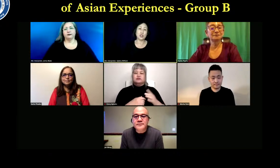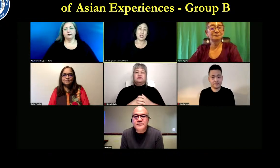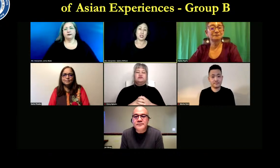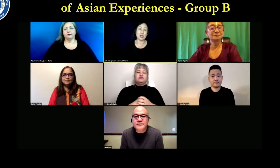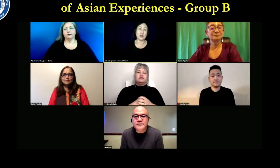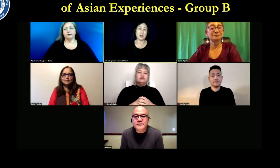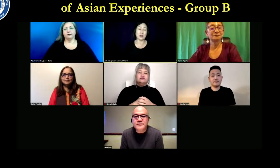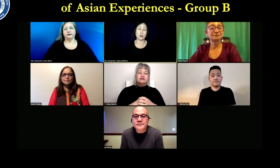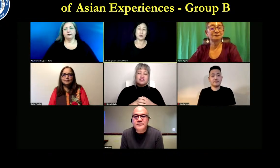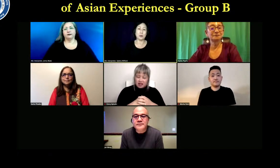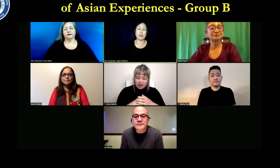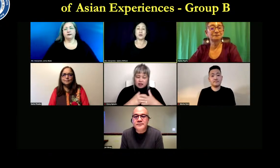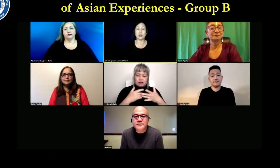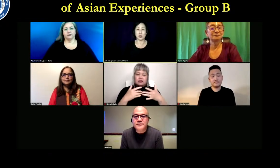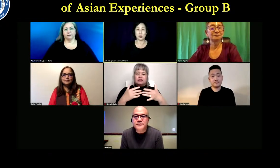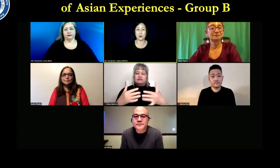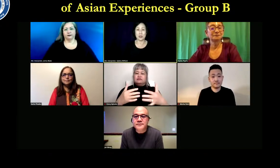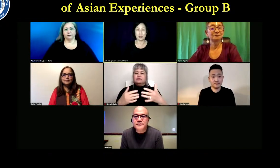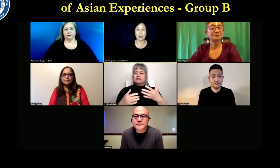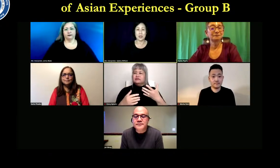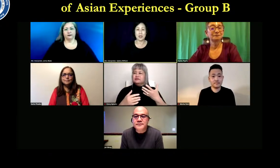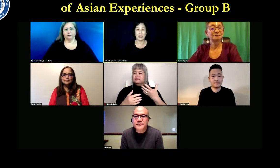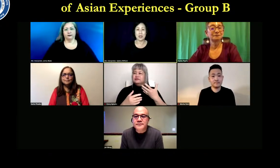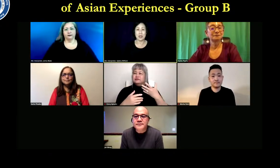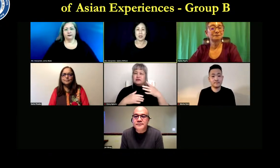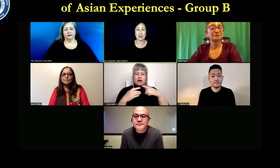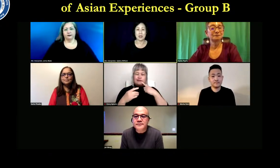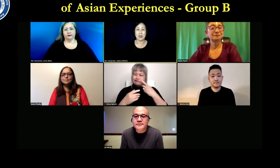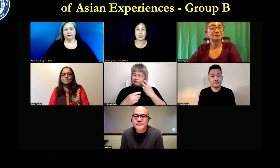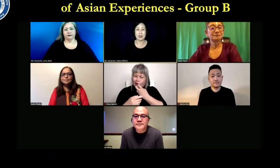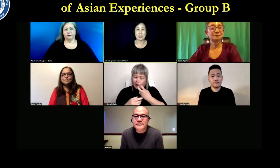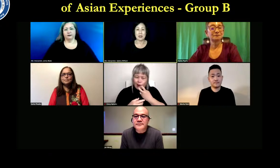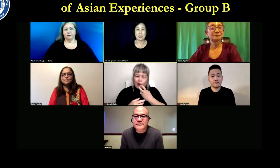For a better education, they thought it would be best for the two of us.